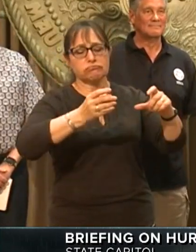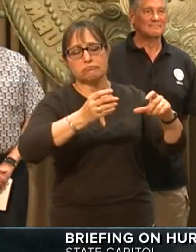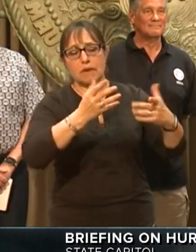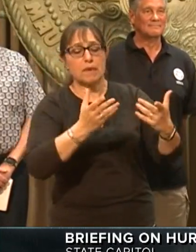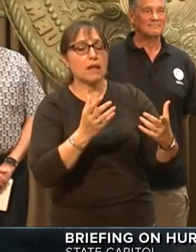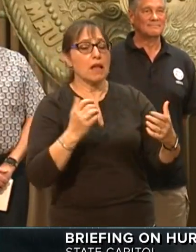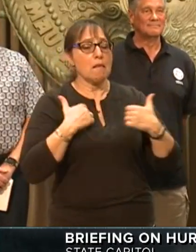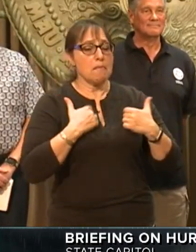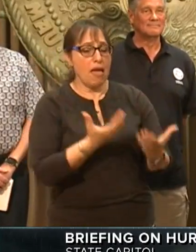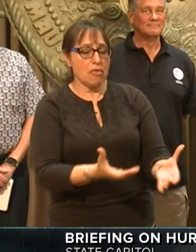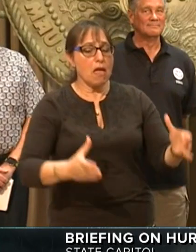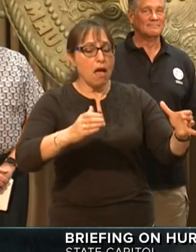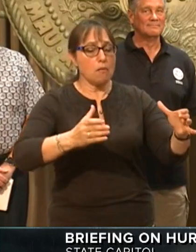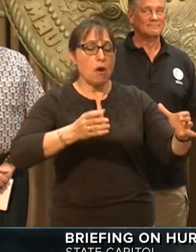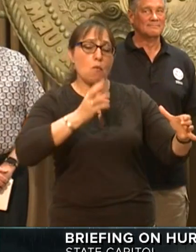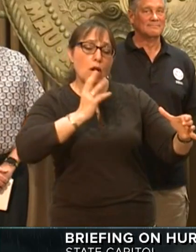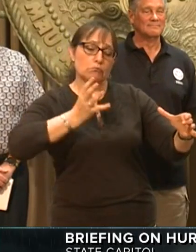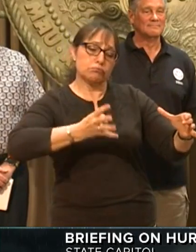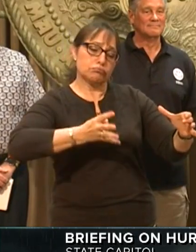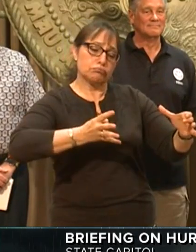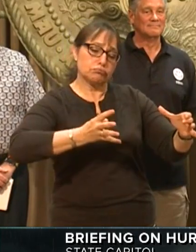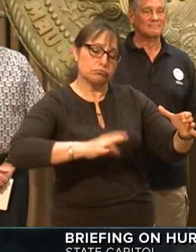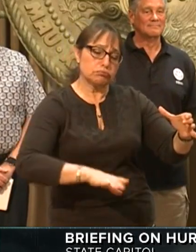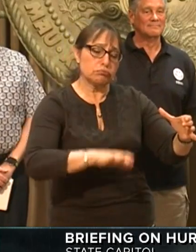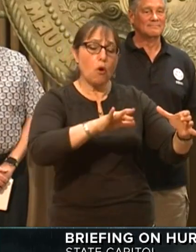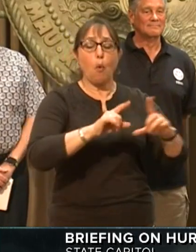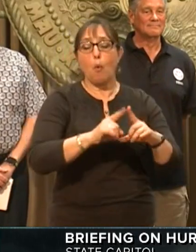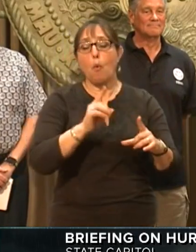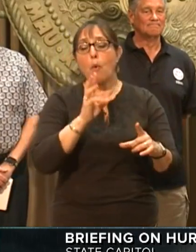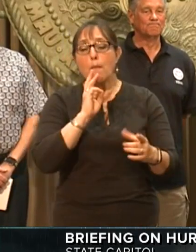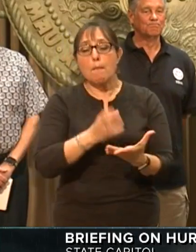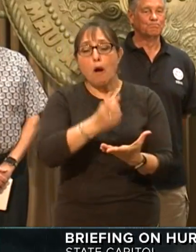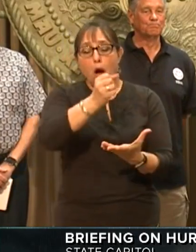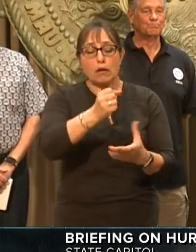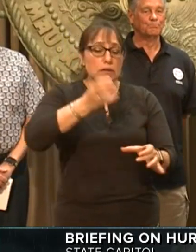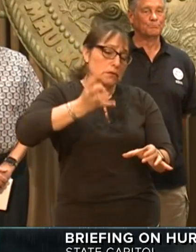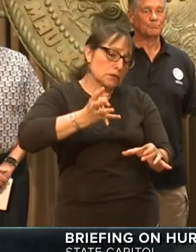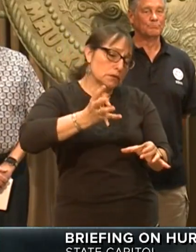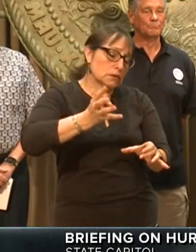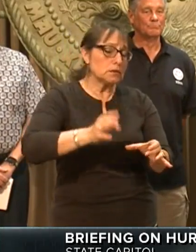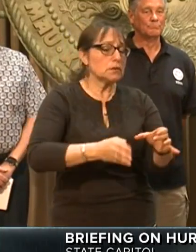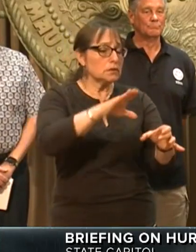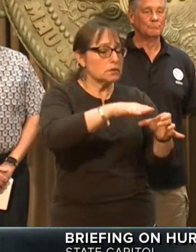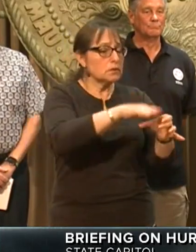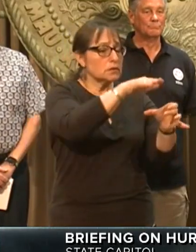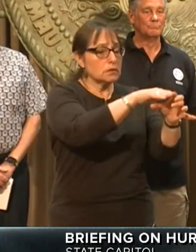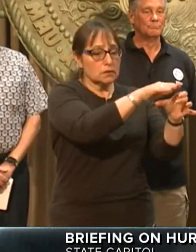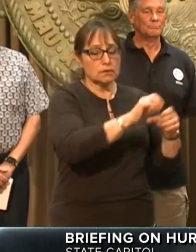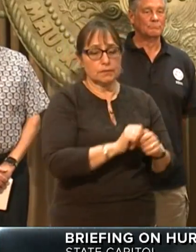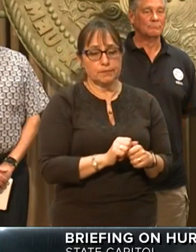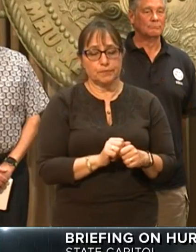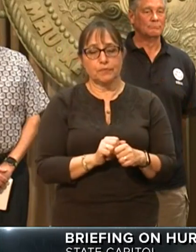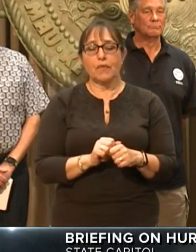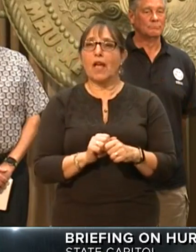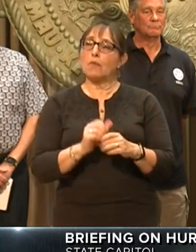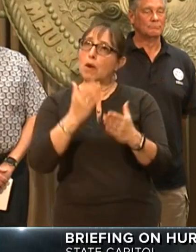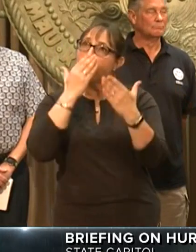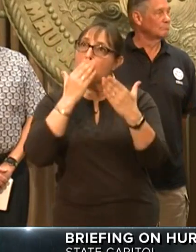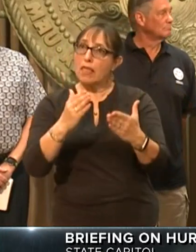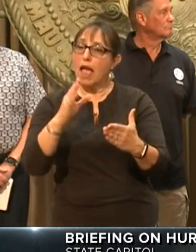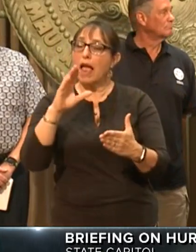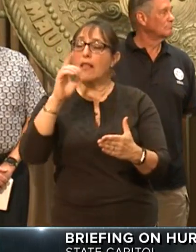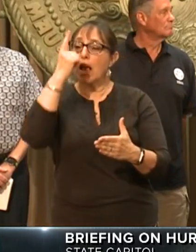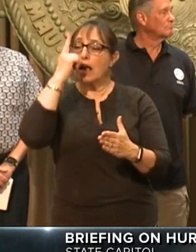bathtub, and that way you're not taxing yourselves. And finally, I just want to thank Governor Ige for calling us together. You know,